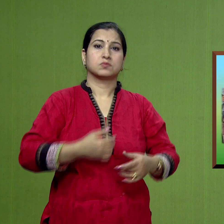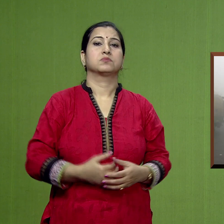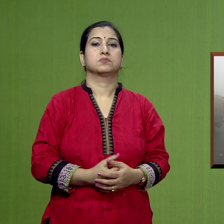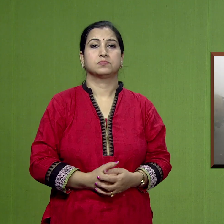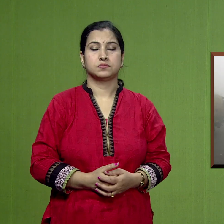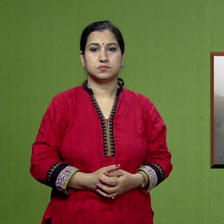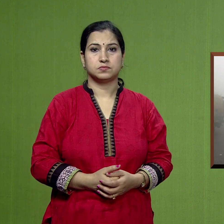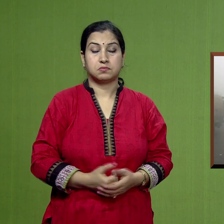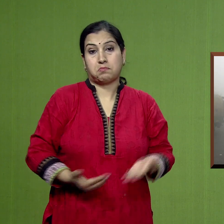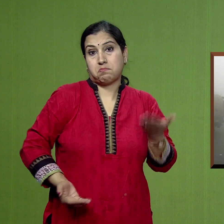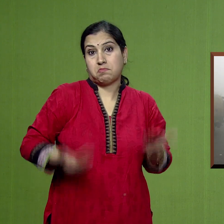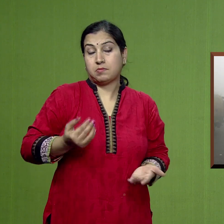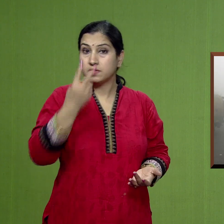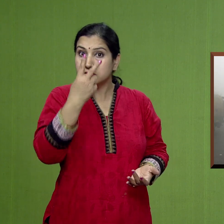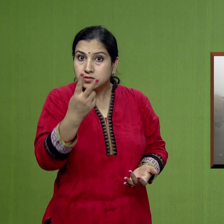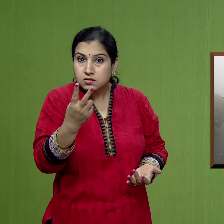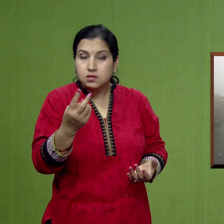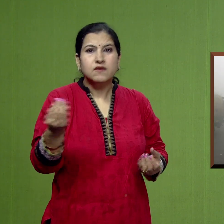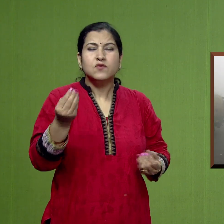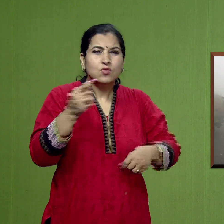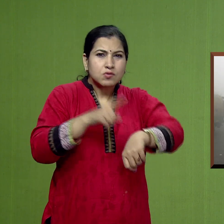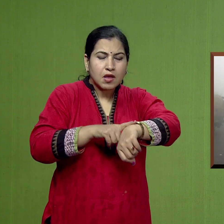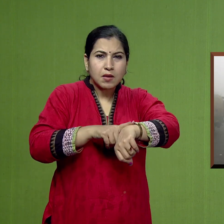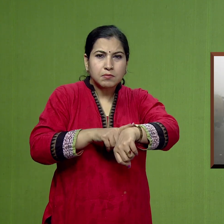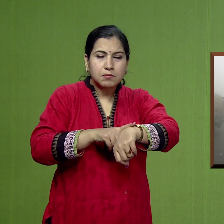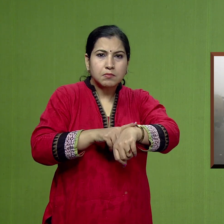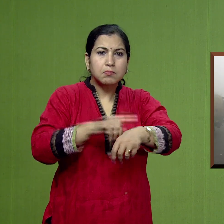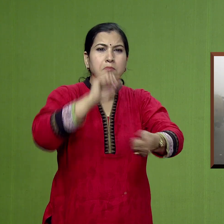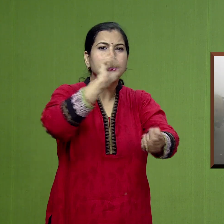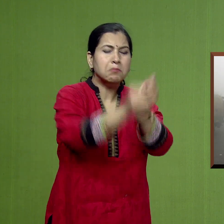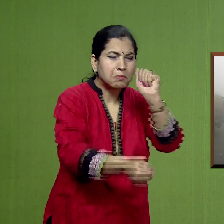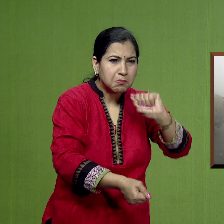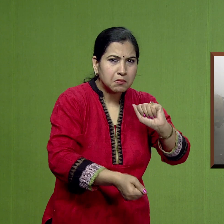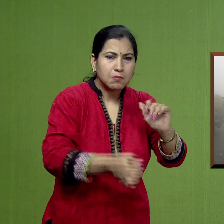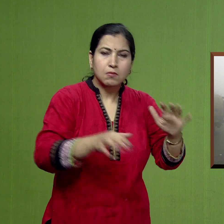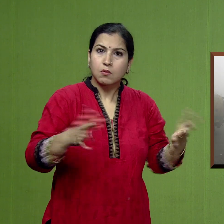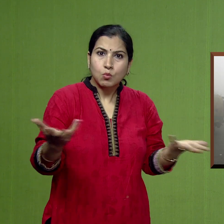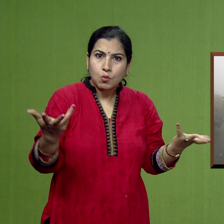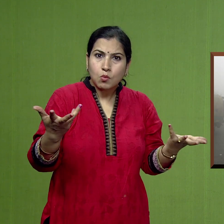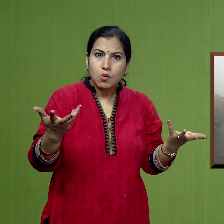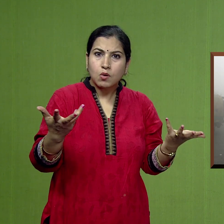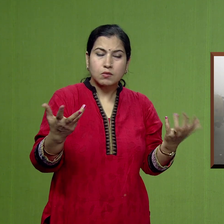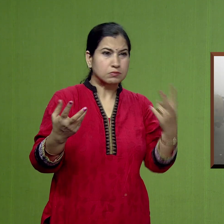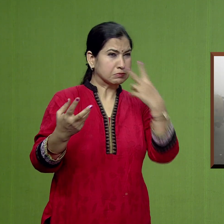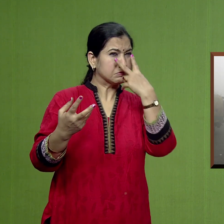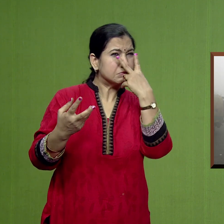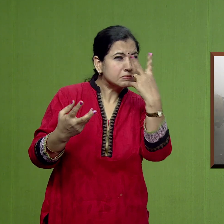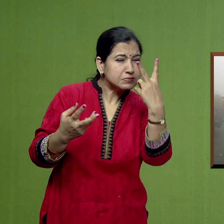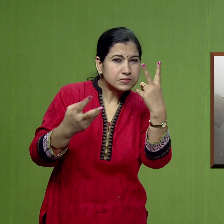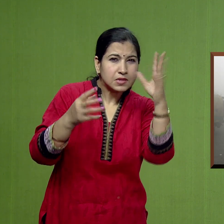You must have seen that sometimes serious accidents are caused due to poor visibility,